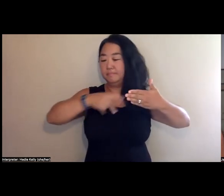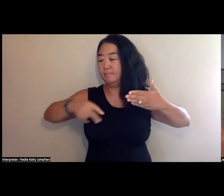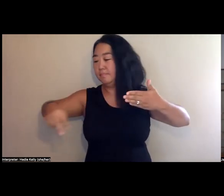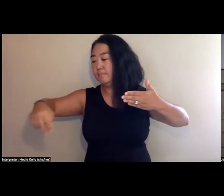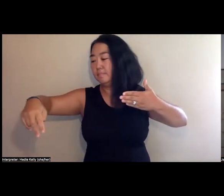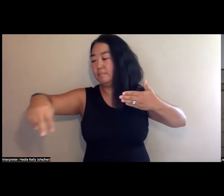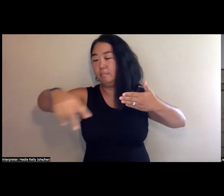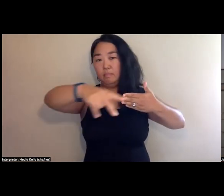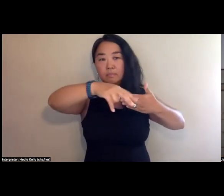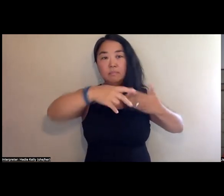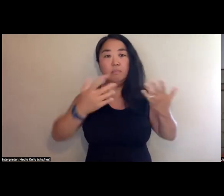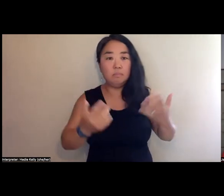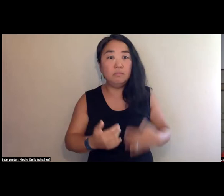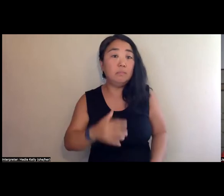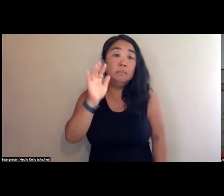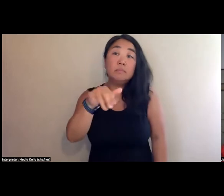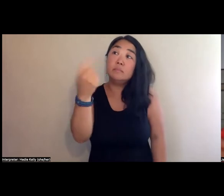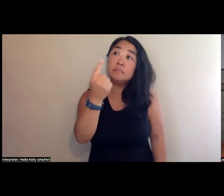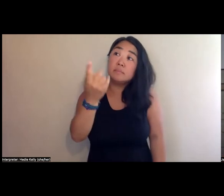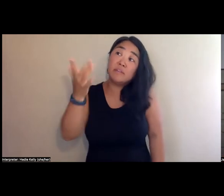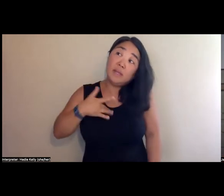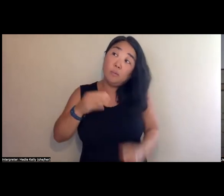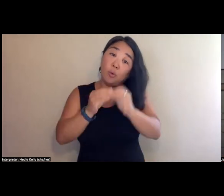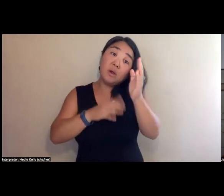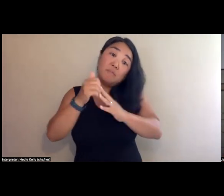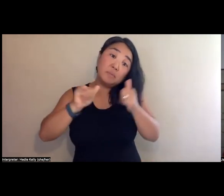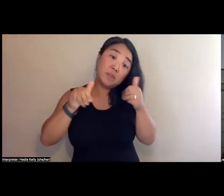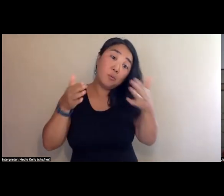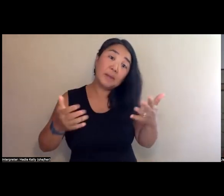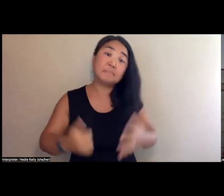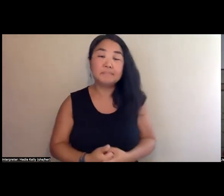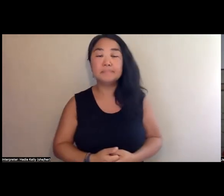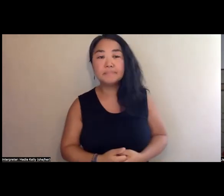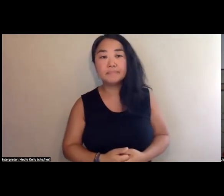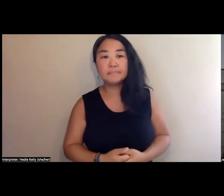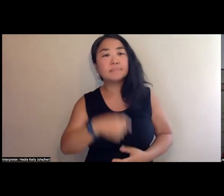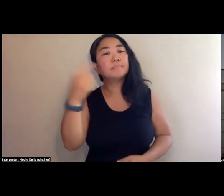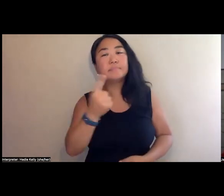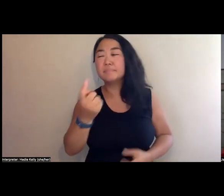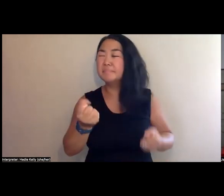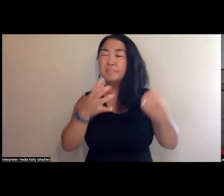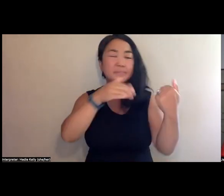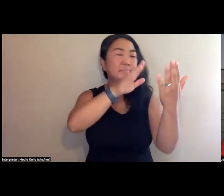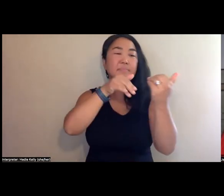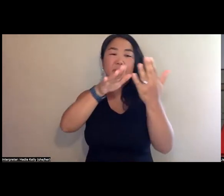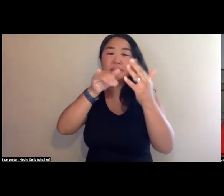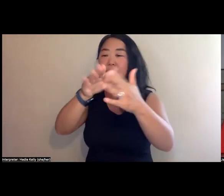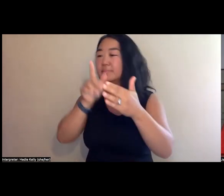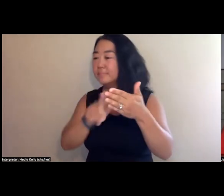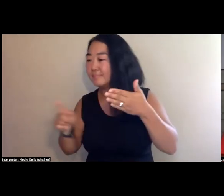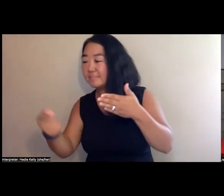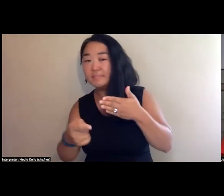because someone in our group would be more comfortable that way. And there's always many number of ways to go. So that's why we don't have